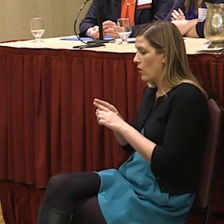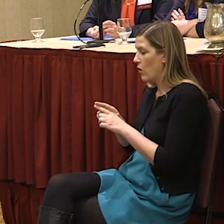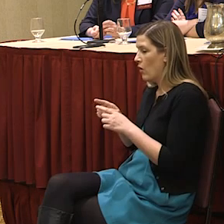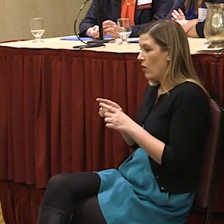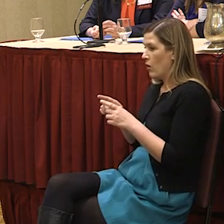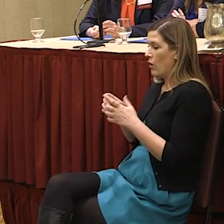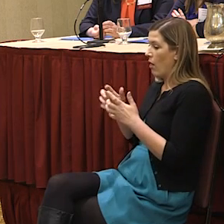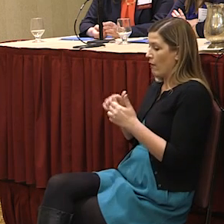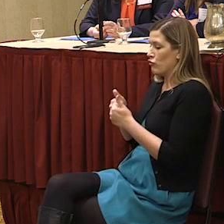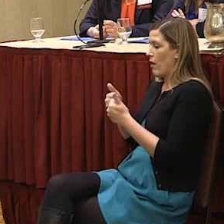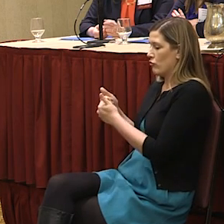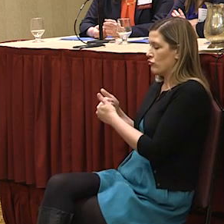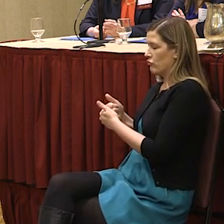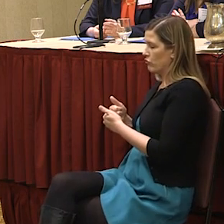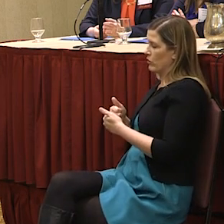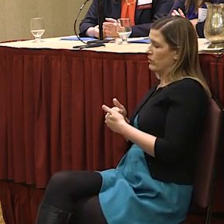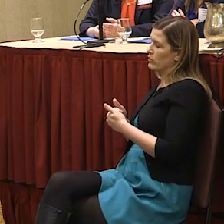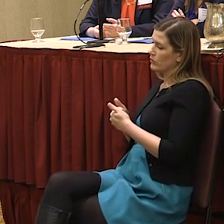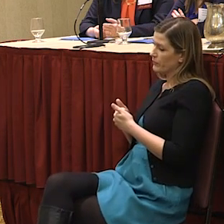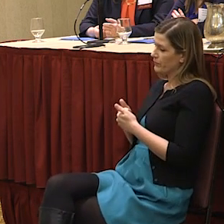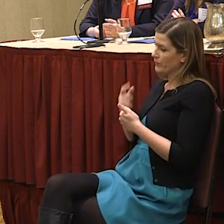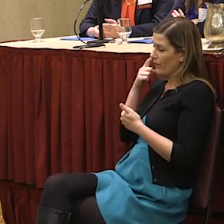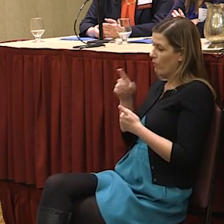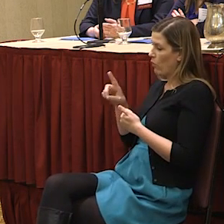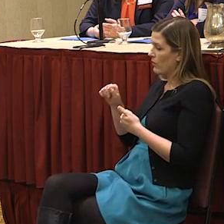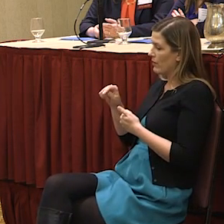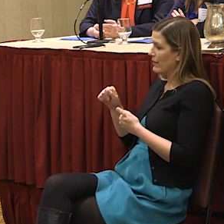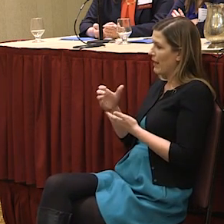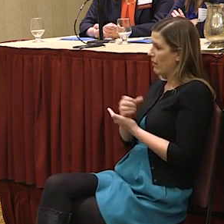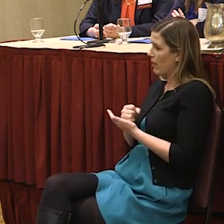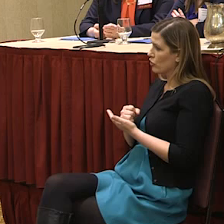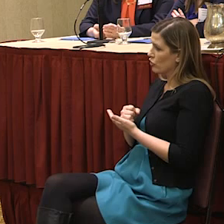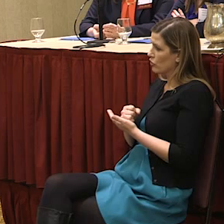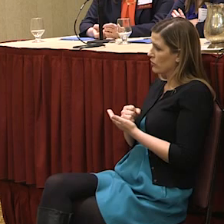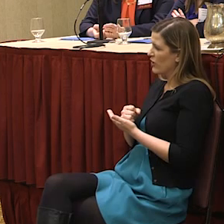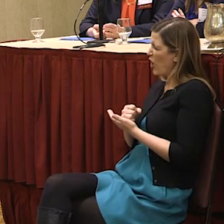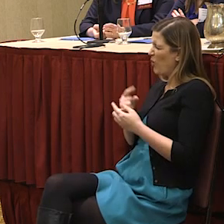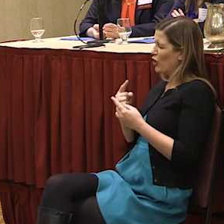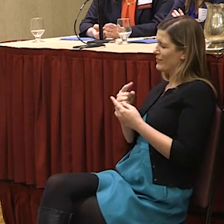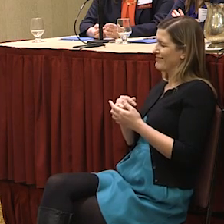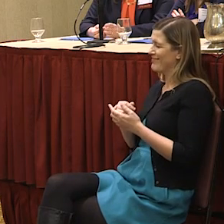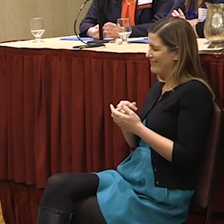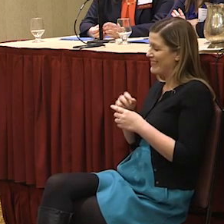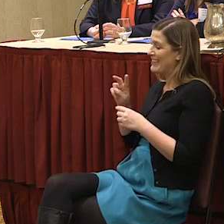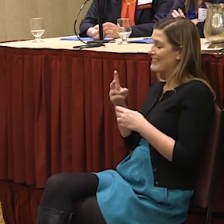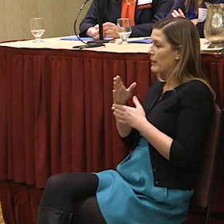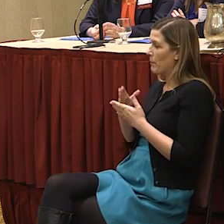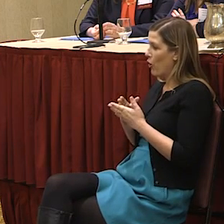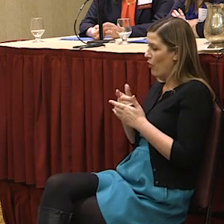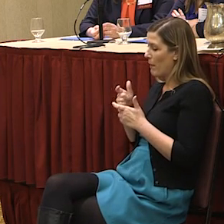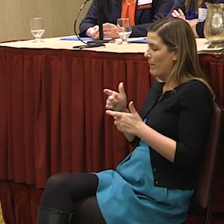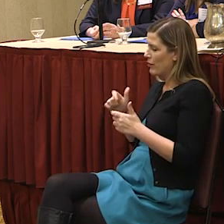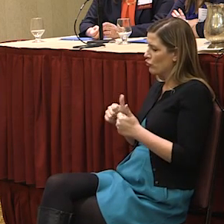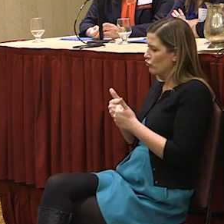of challenges in terms of data collection. I think I mentioned probably in the first part. Now in the second part, that one of the biggest challenges